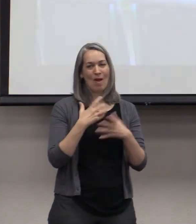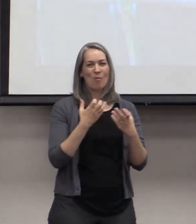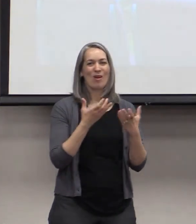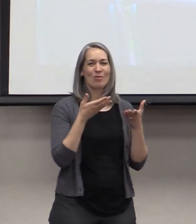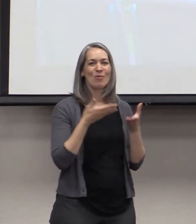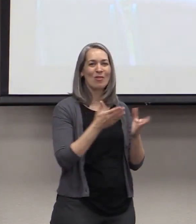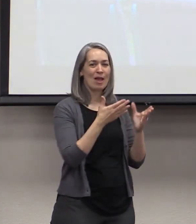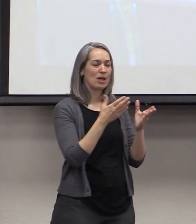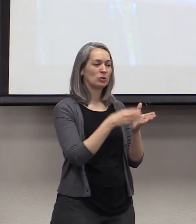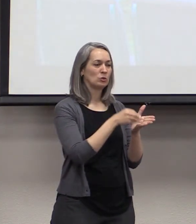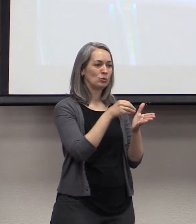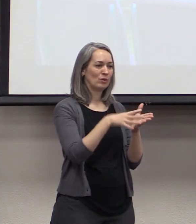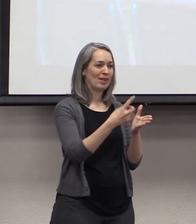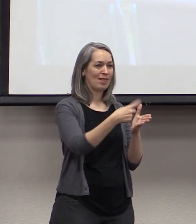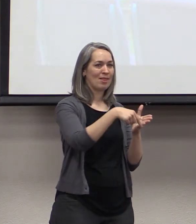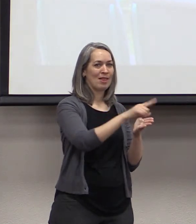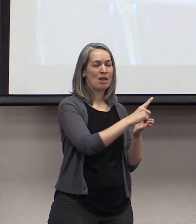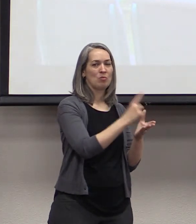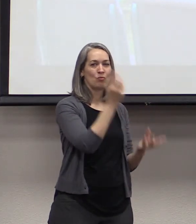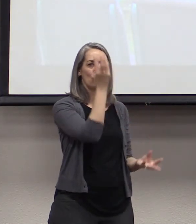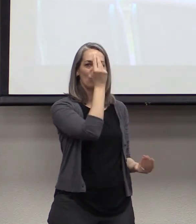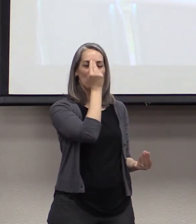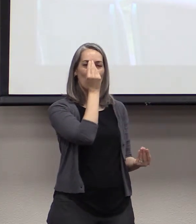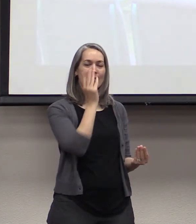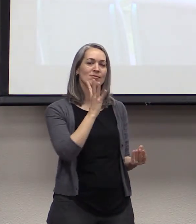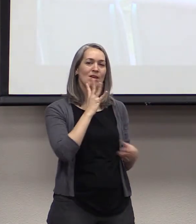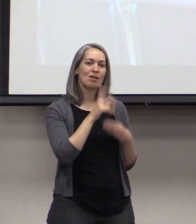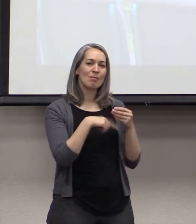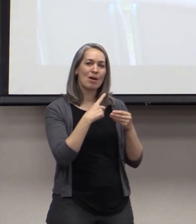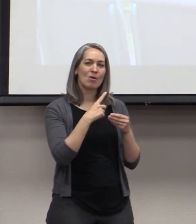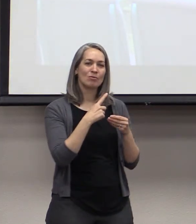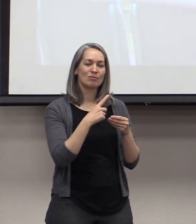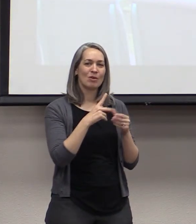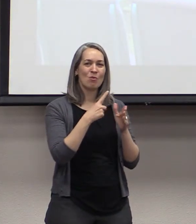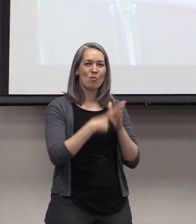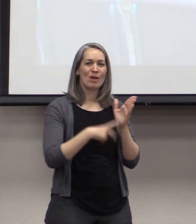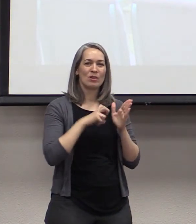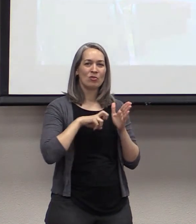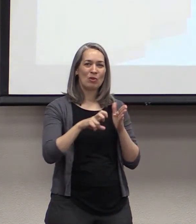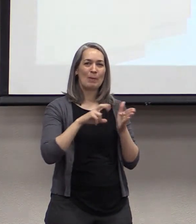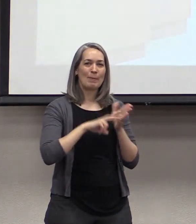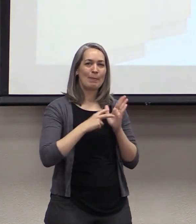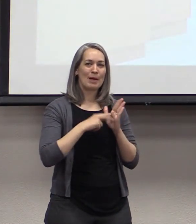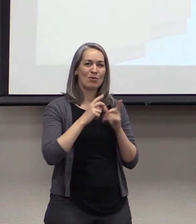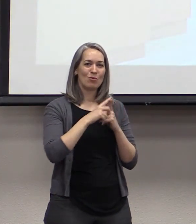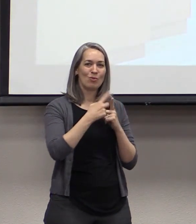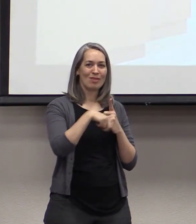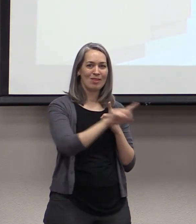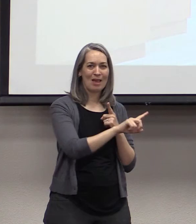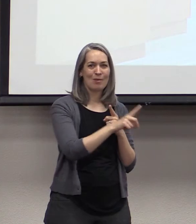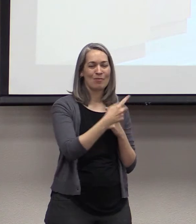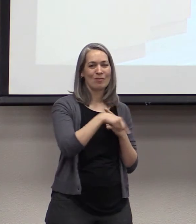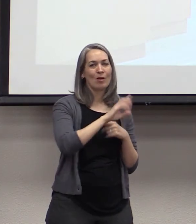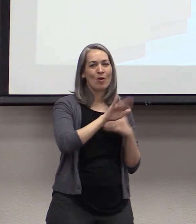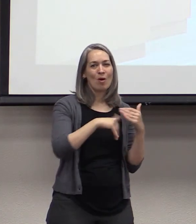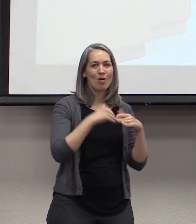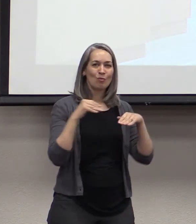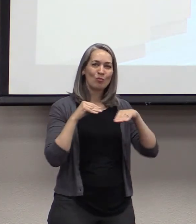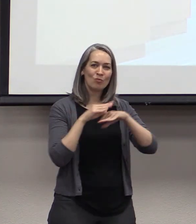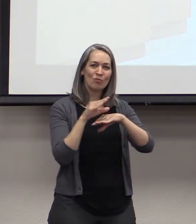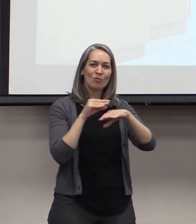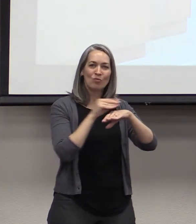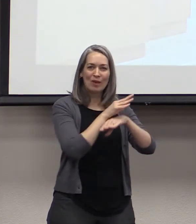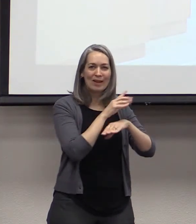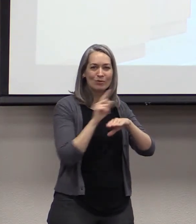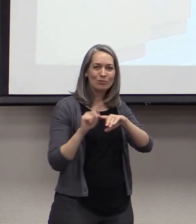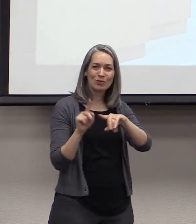of our students reflect on what this trip meant to them. They're all going to have different aspects that affected them. And so